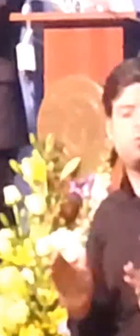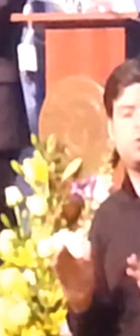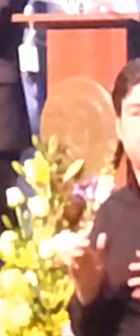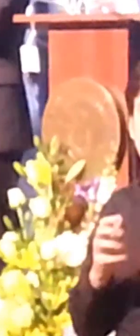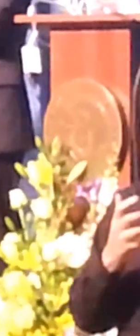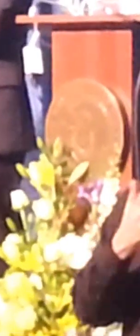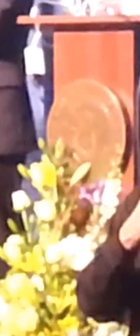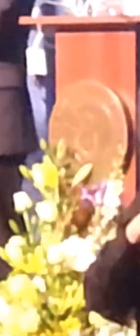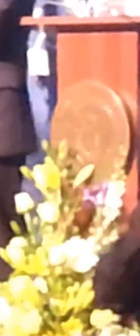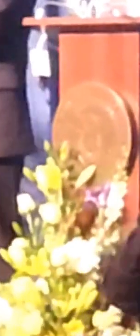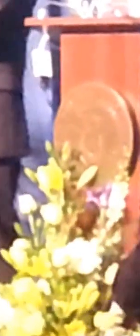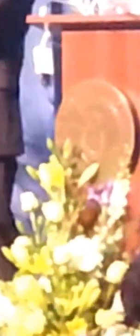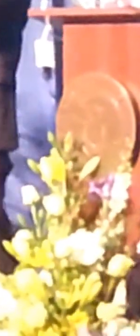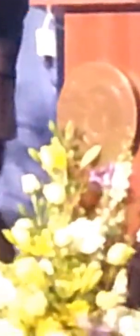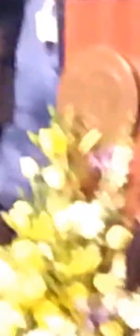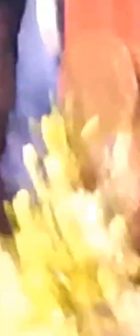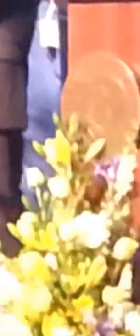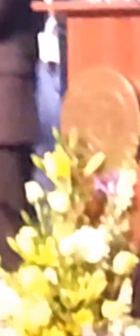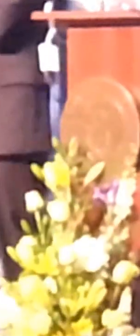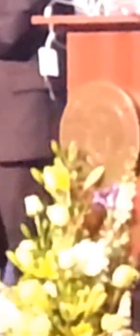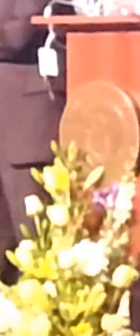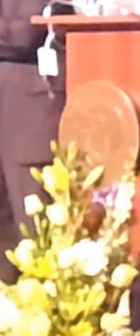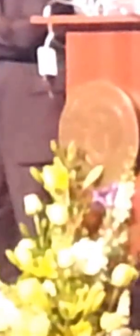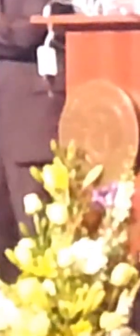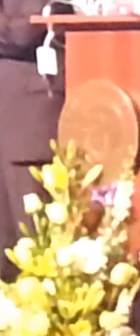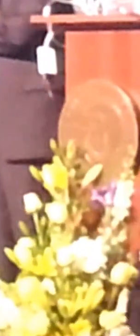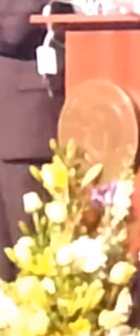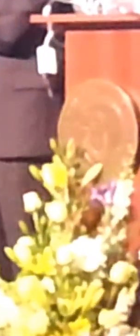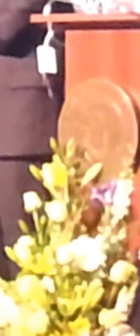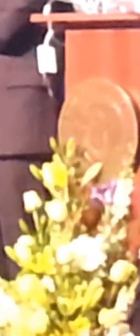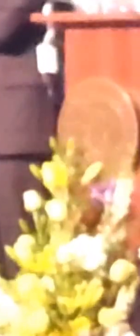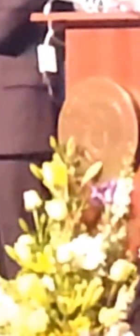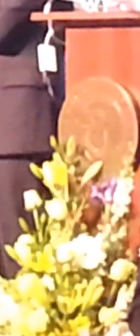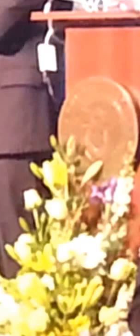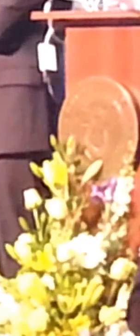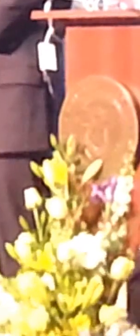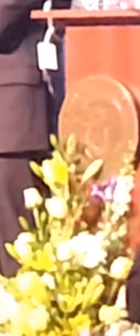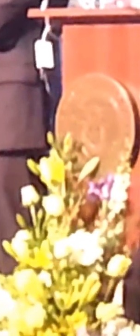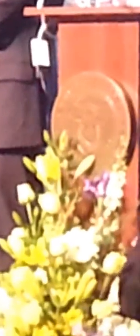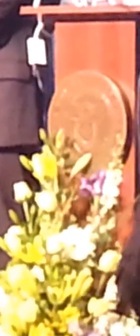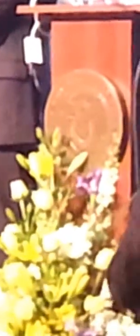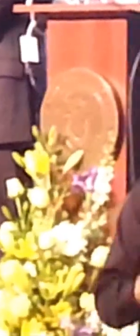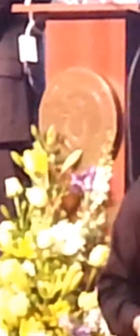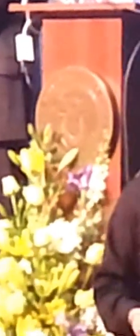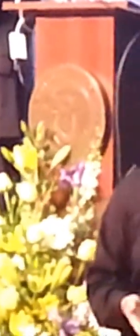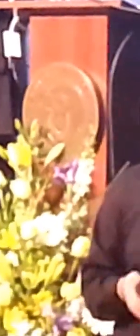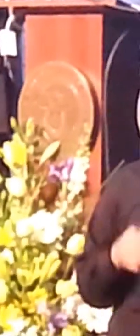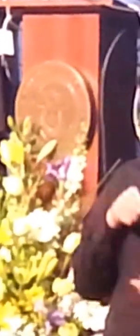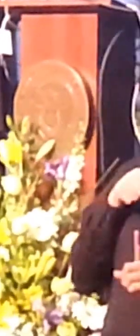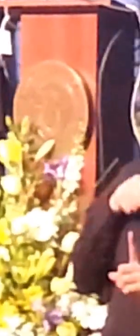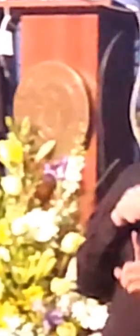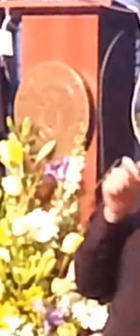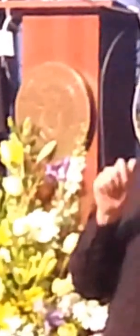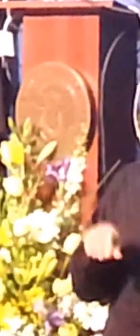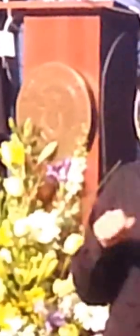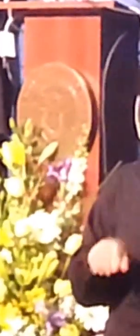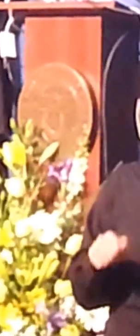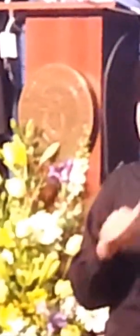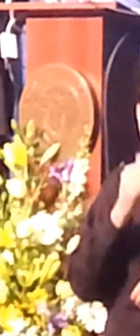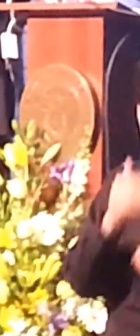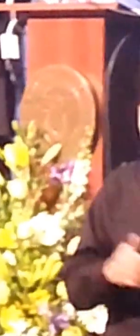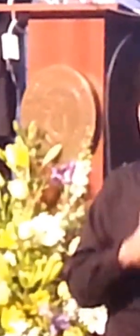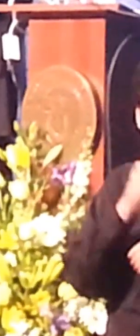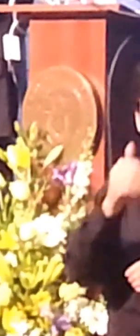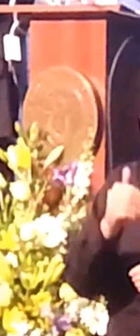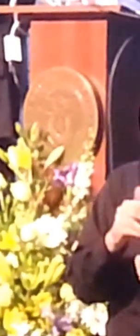or a machine that an engineer designed. It is sobering. And that was that he or she was able to do that through the process